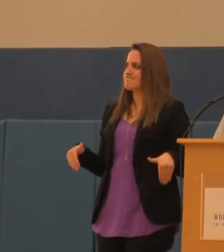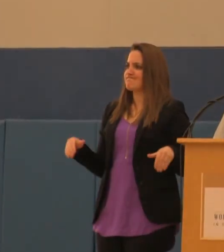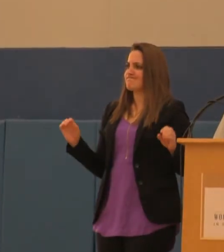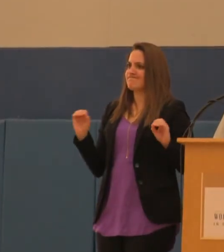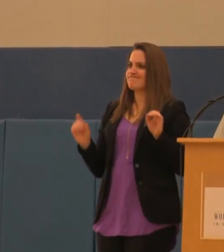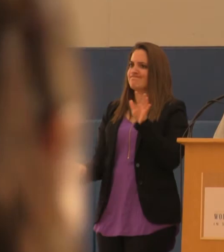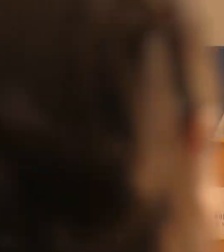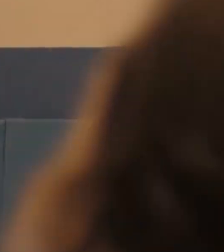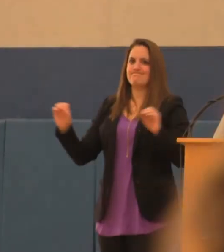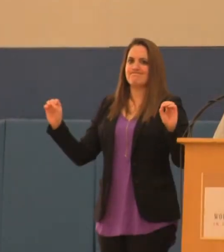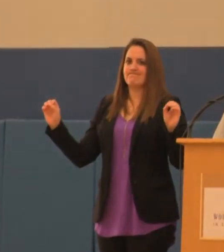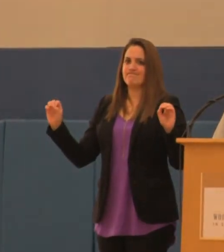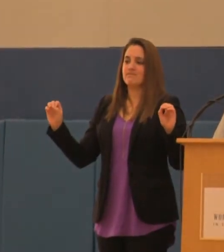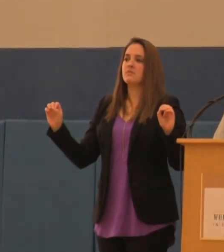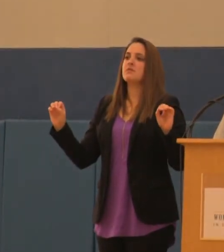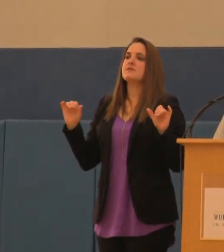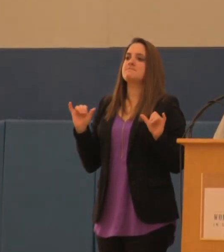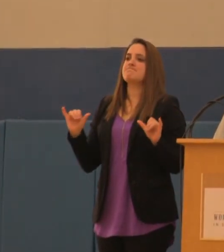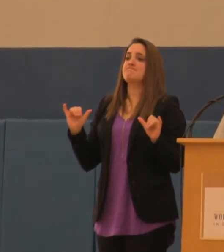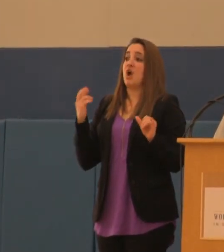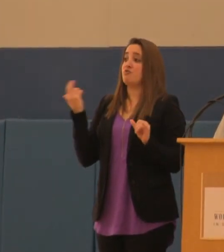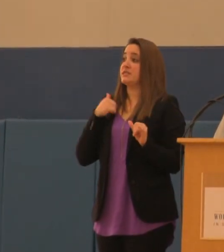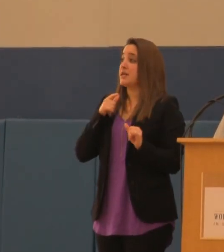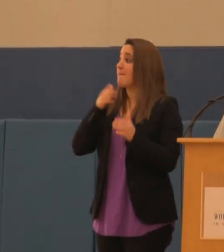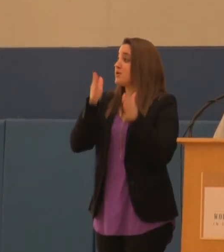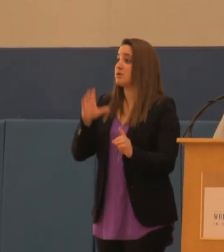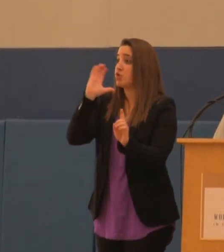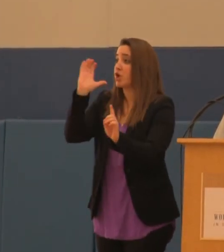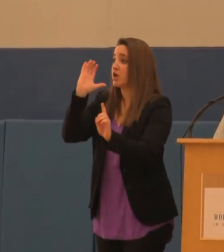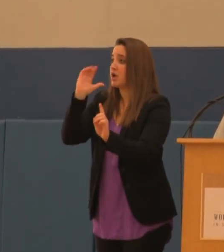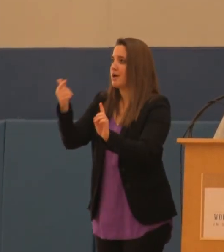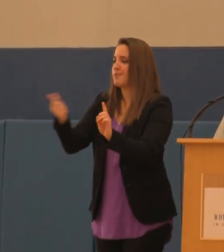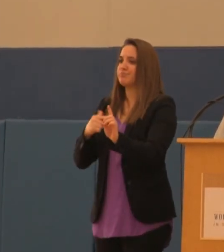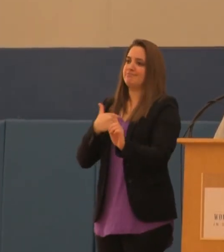forward. I soon realized that someone would have to be me.